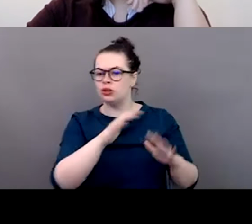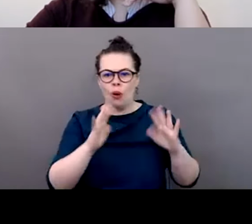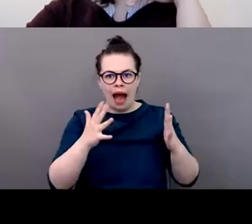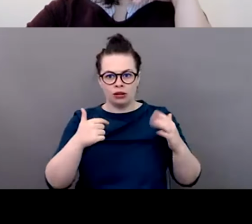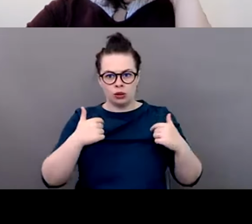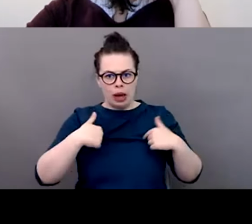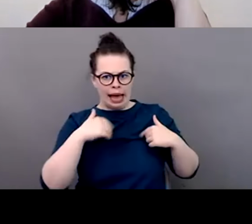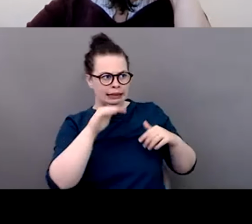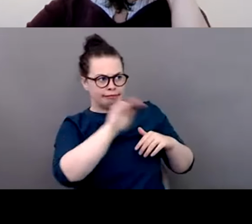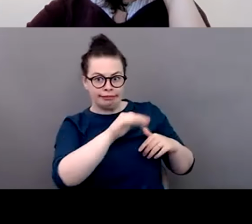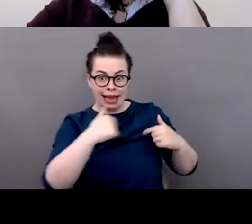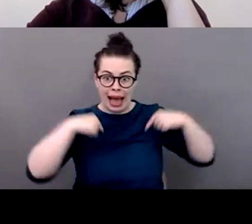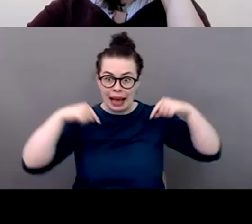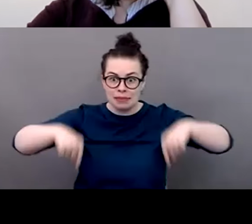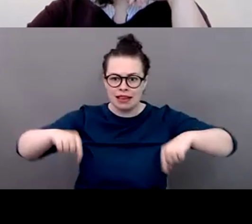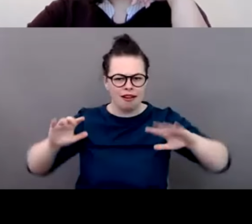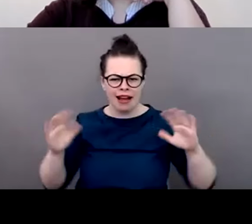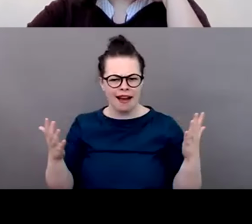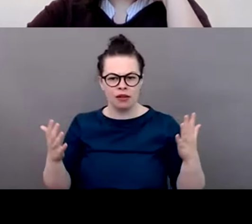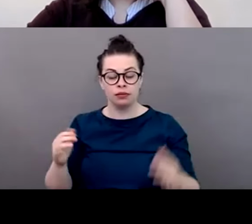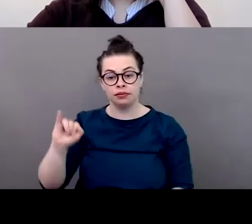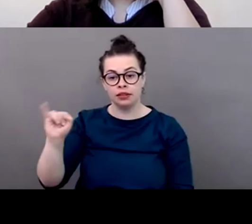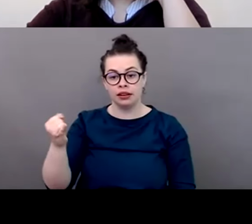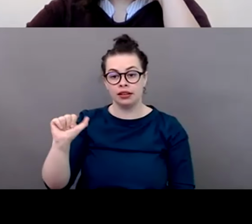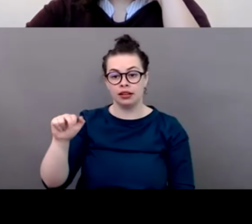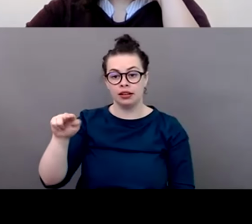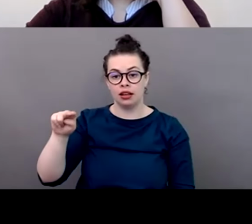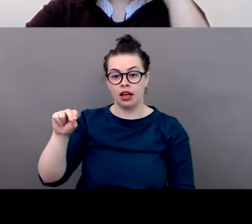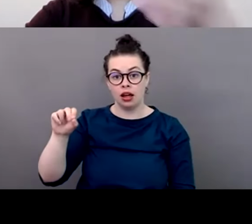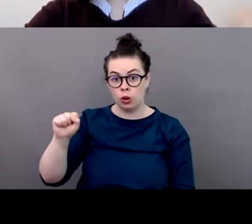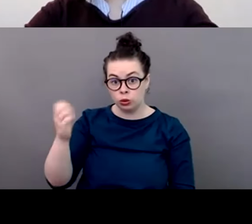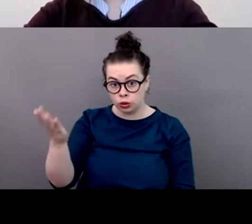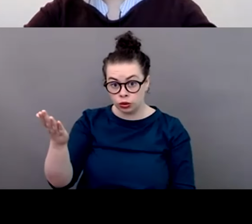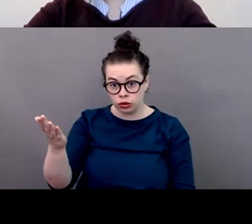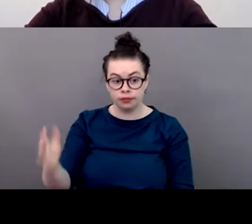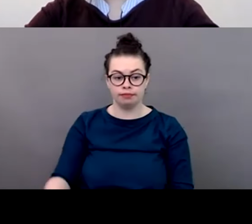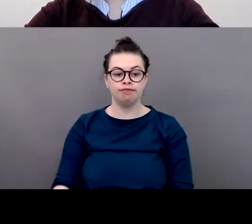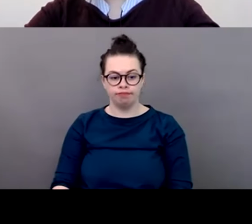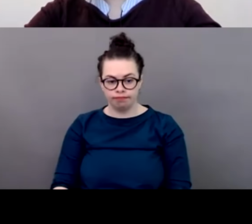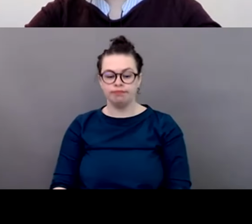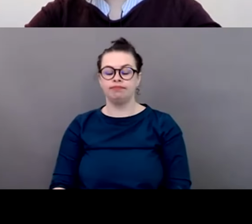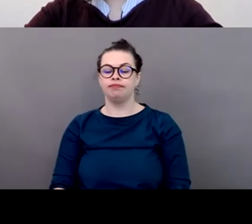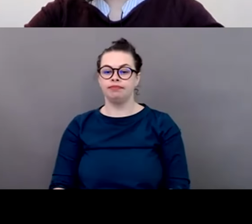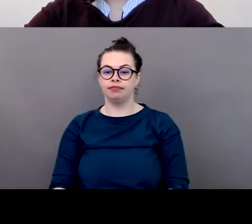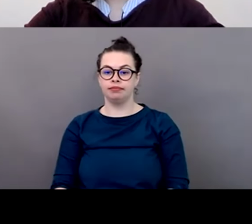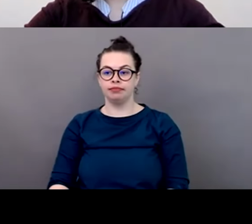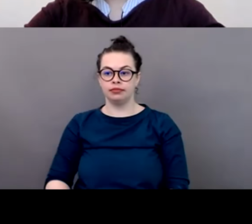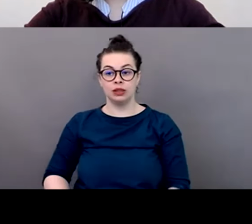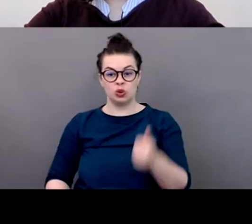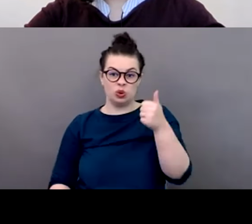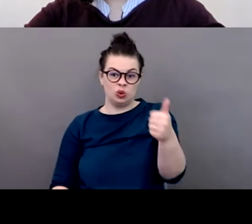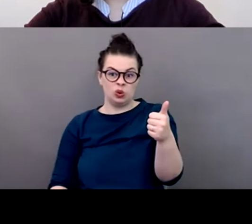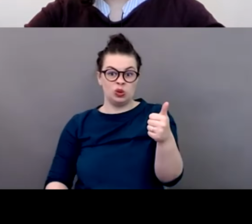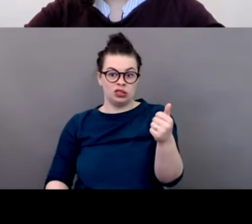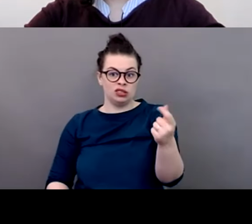And Janos, can you answer this question, please? Yes, thank you, Han. Yeah, that's a good one, because I